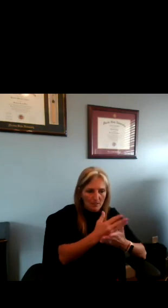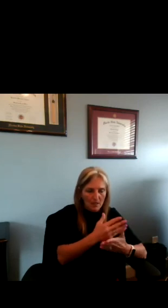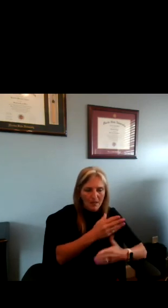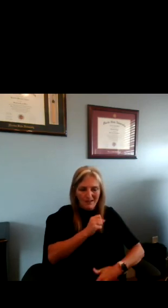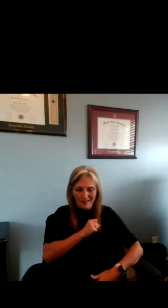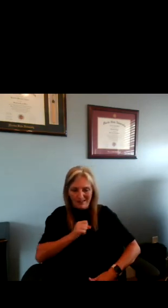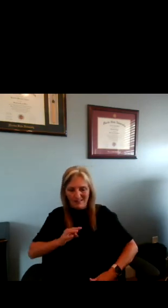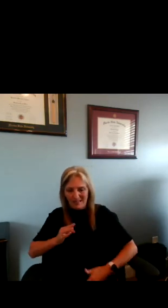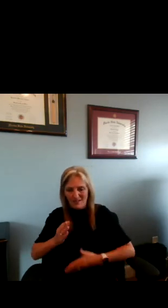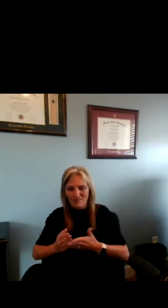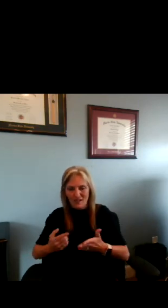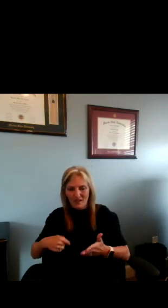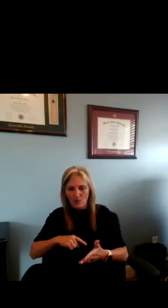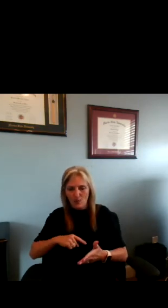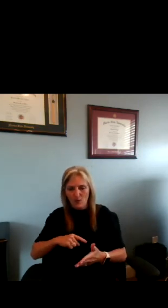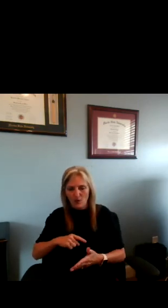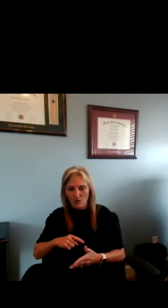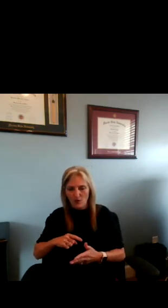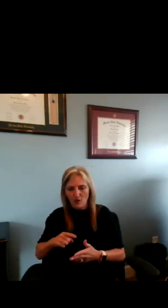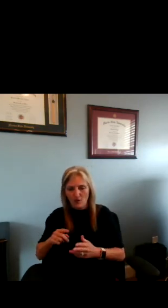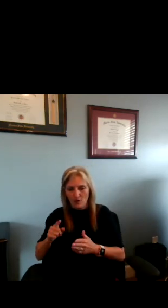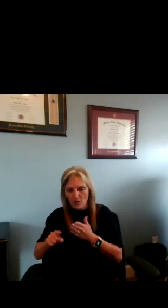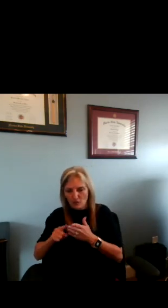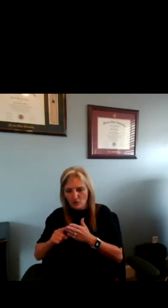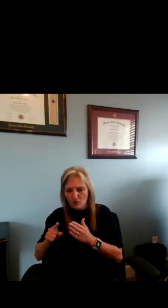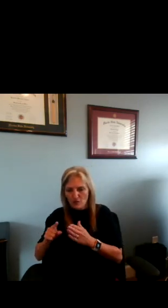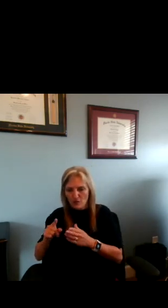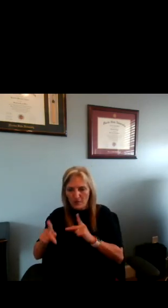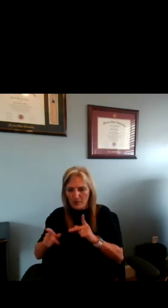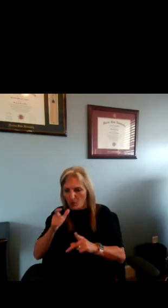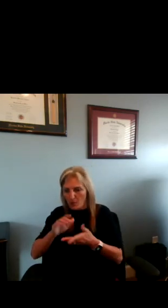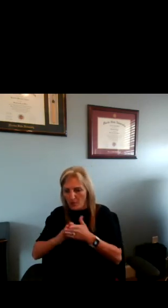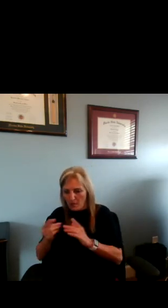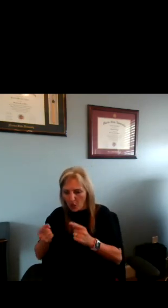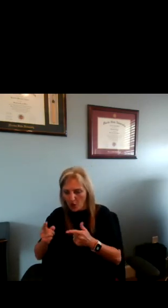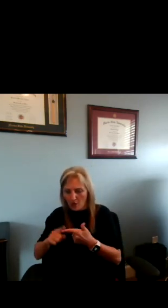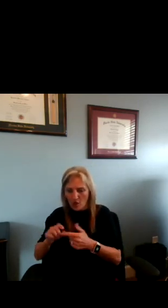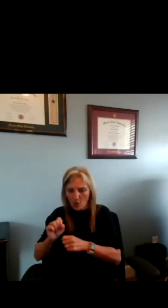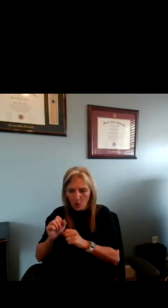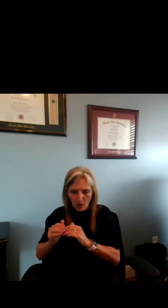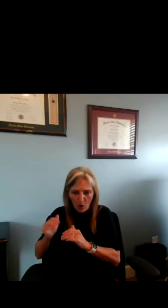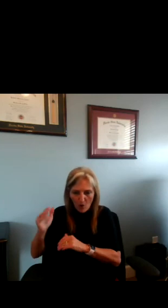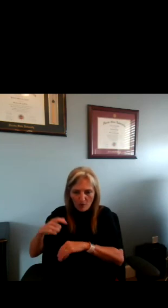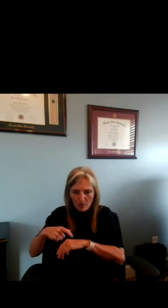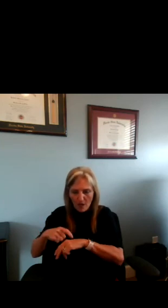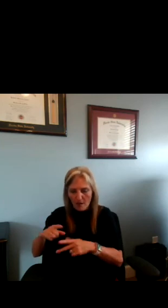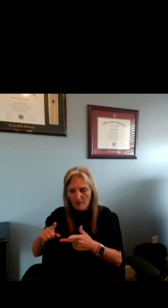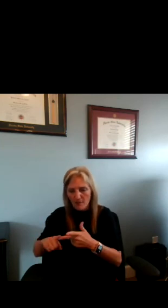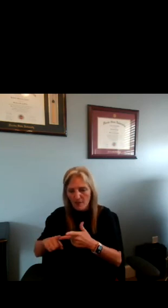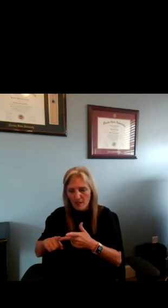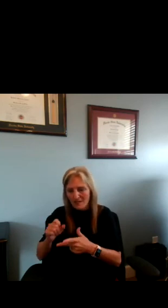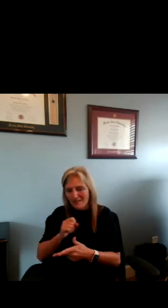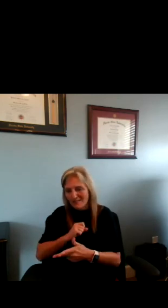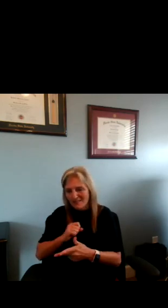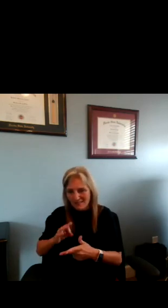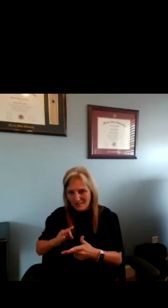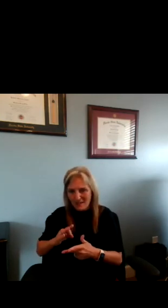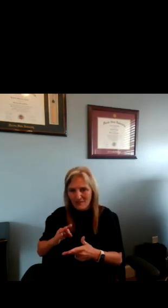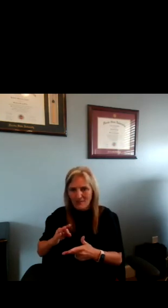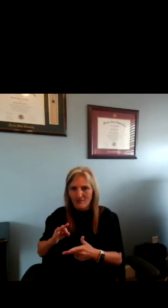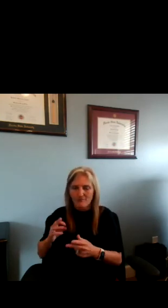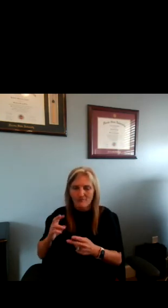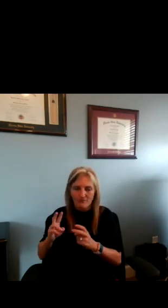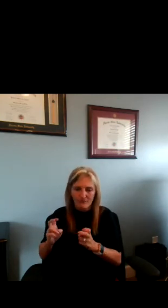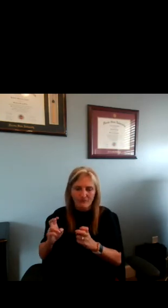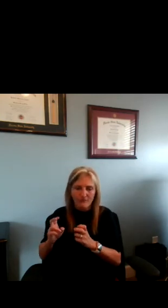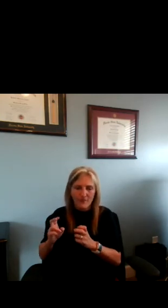like work-related injuries, hours of overtime, promotions, and staff vacancy rates. And so by reporting